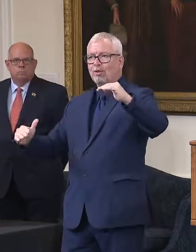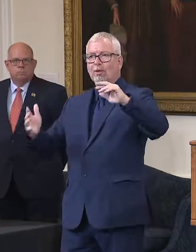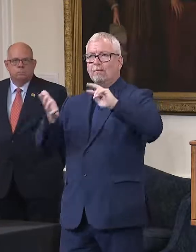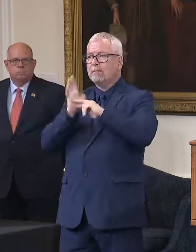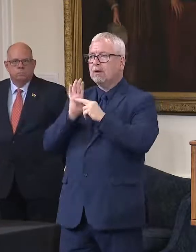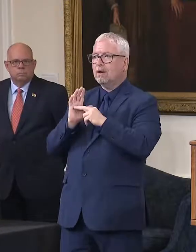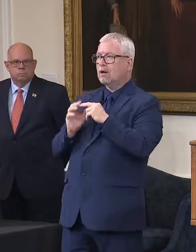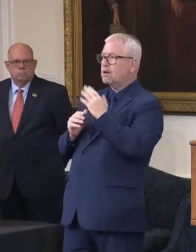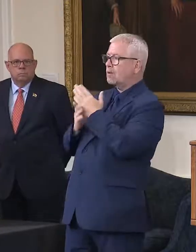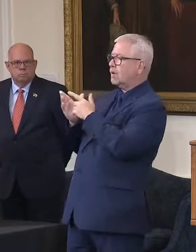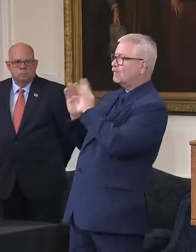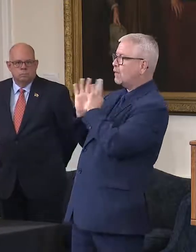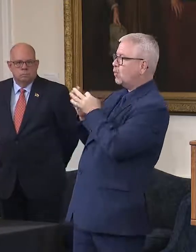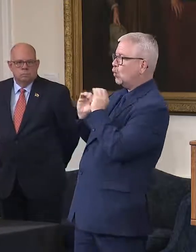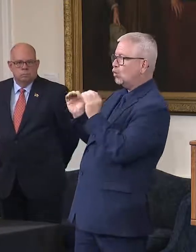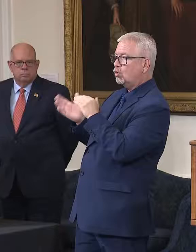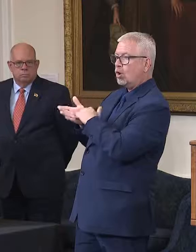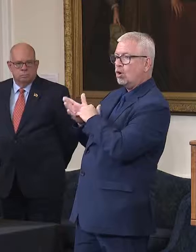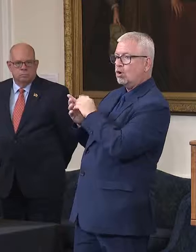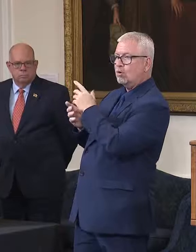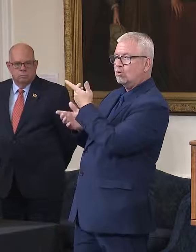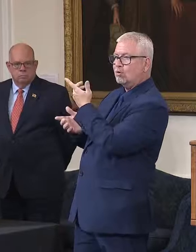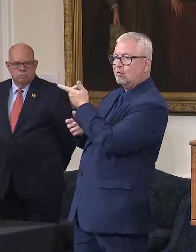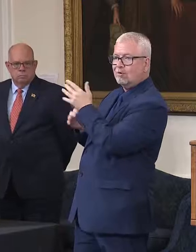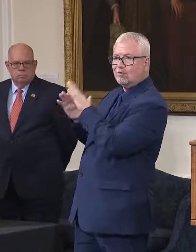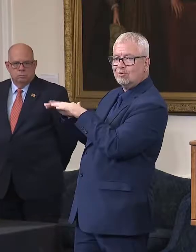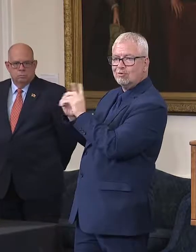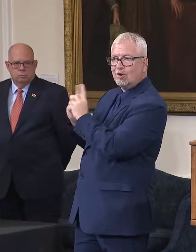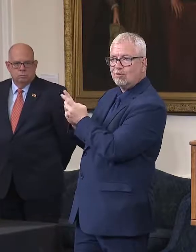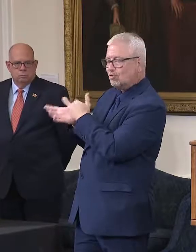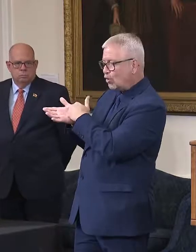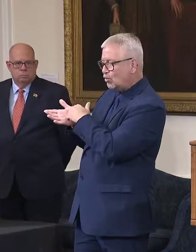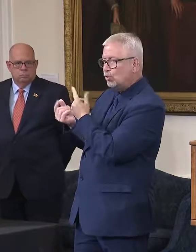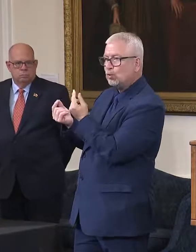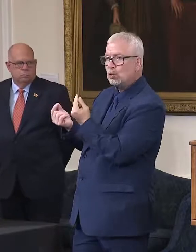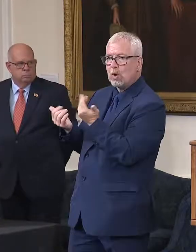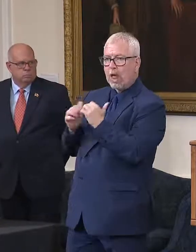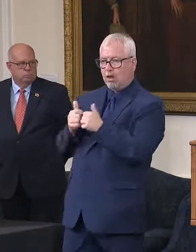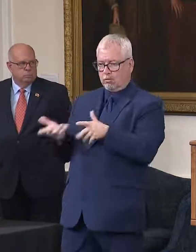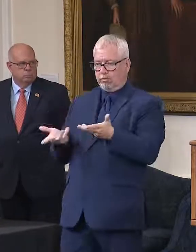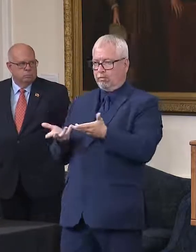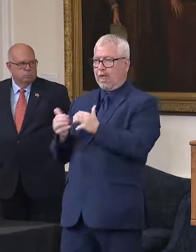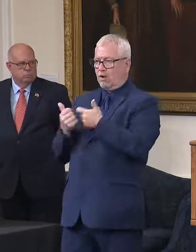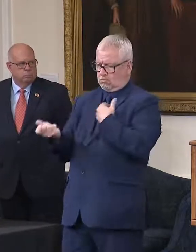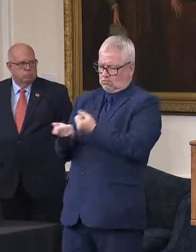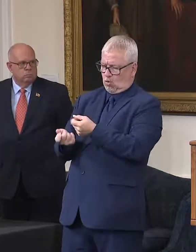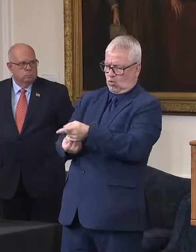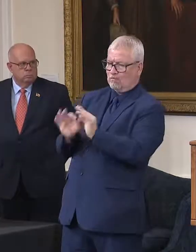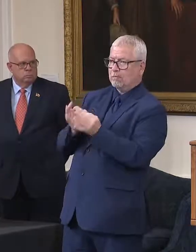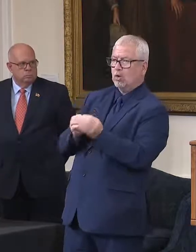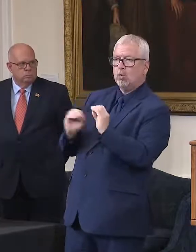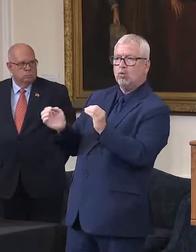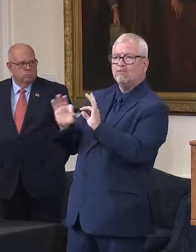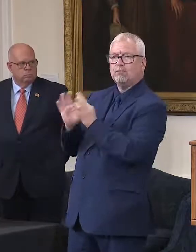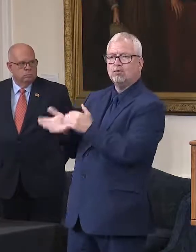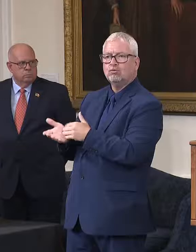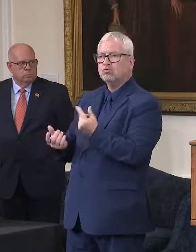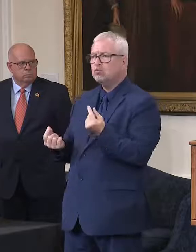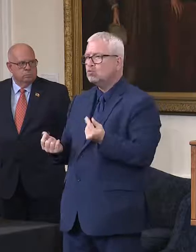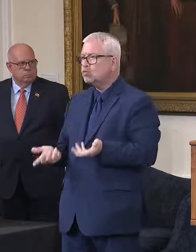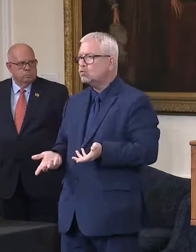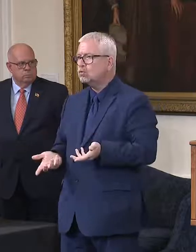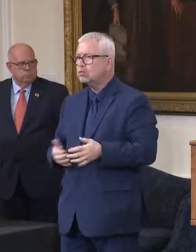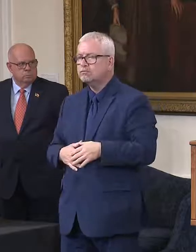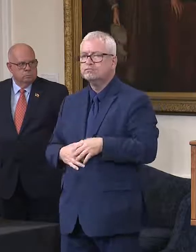meet those children where they are? Well, this is exactly why we really have been working with our local health departments